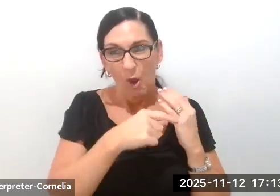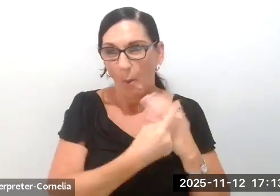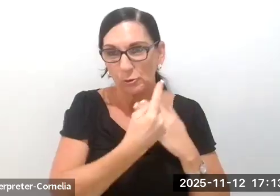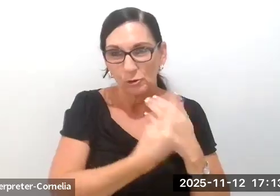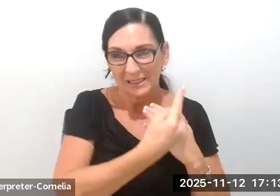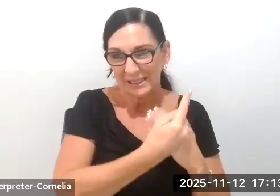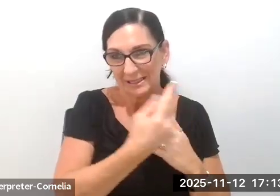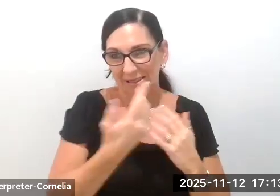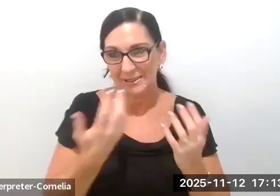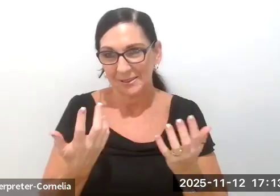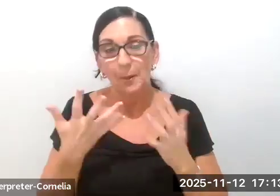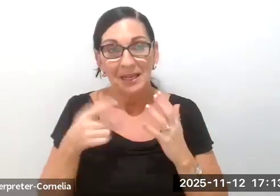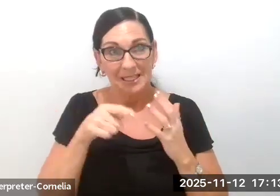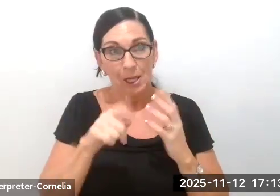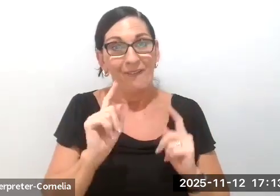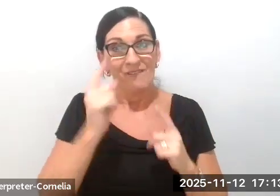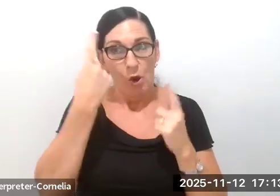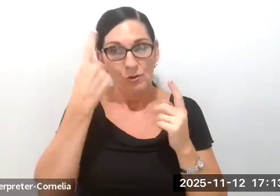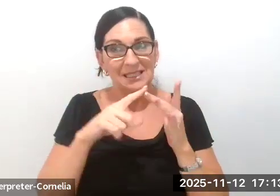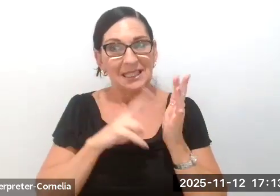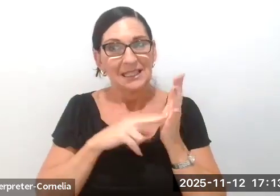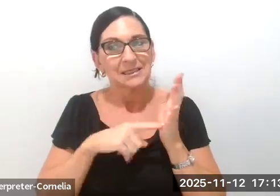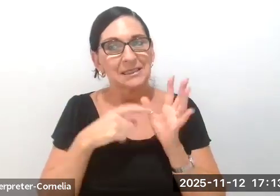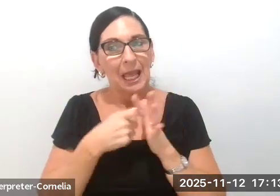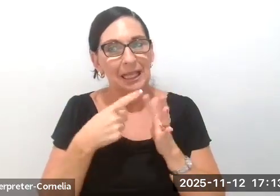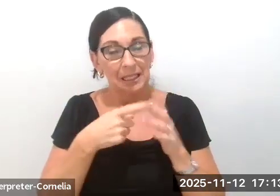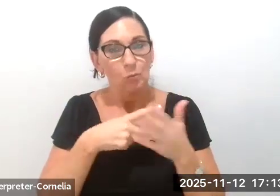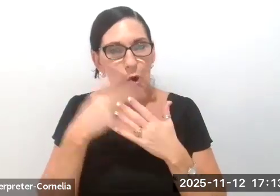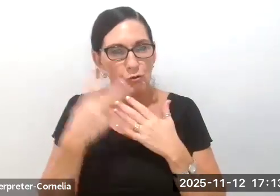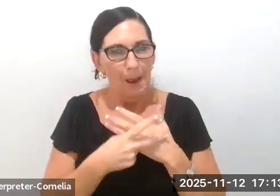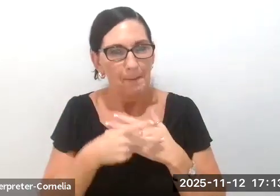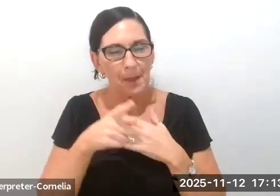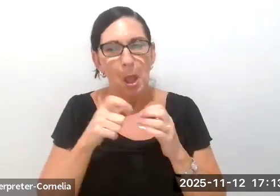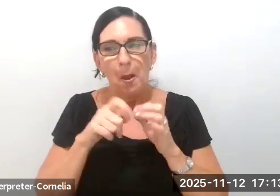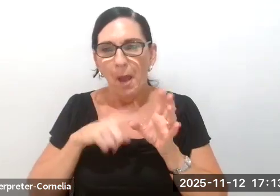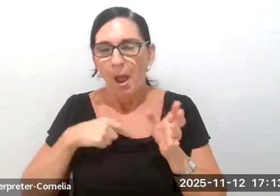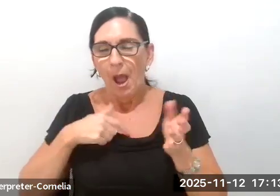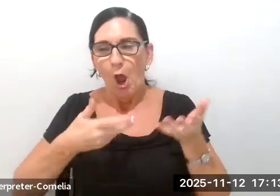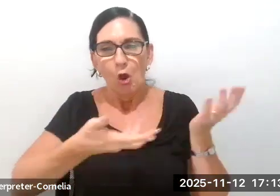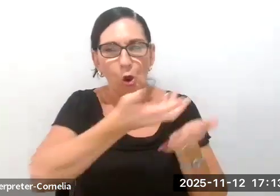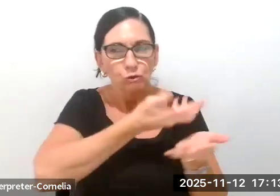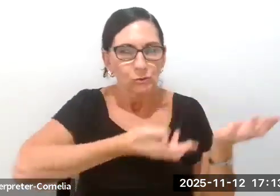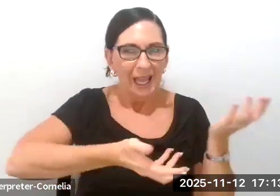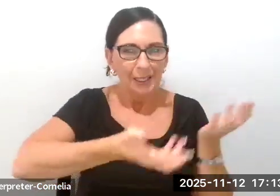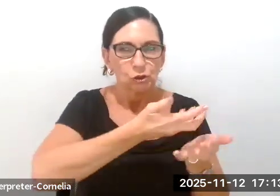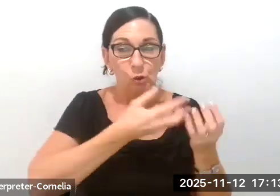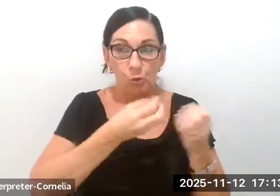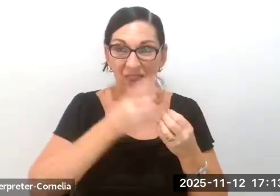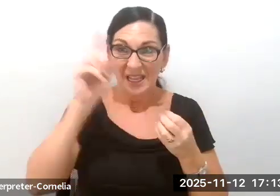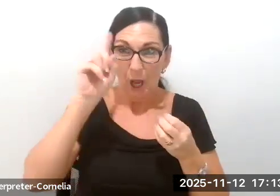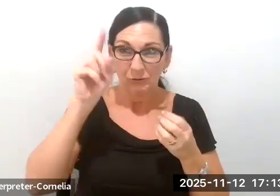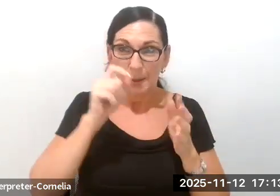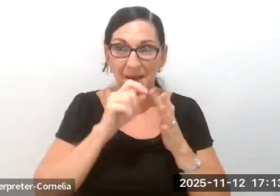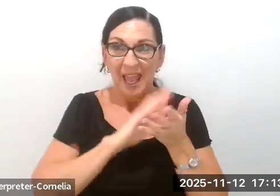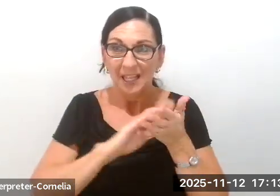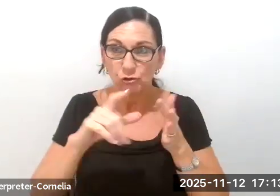this program, our first intake, was shaped by consultations with past and current PhD and